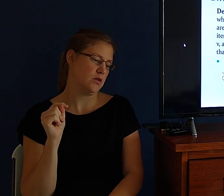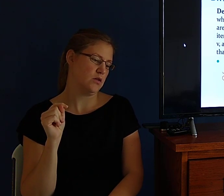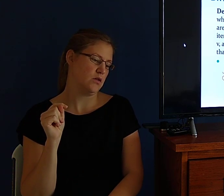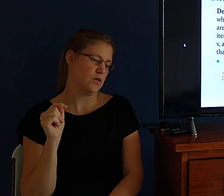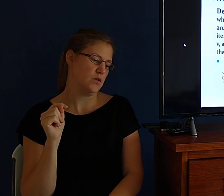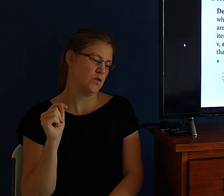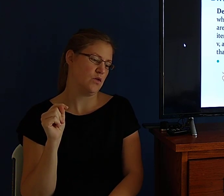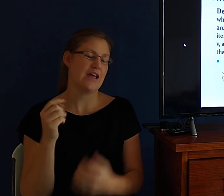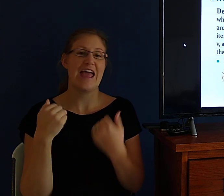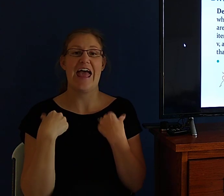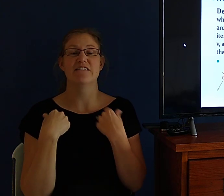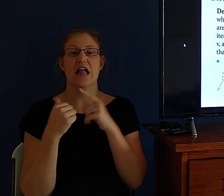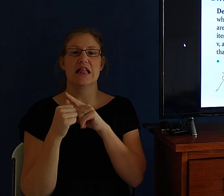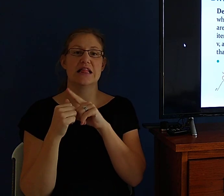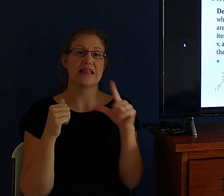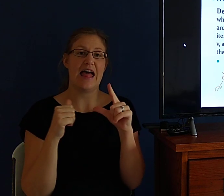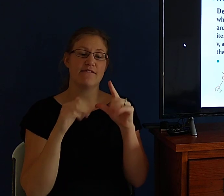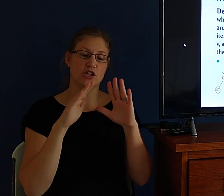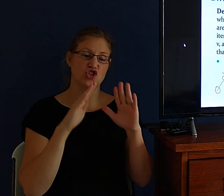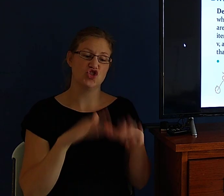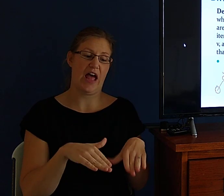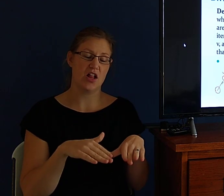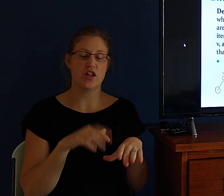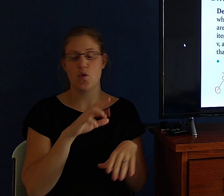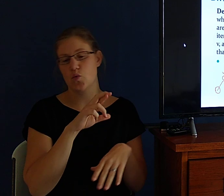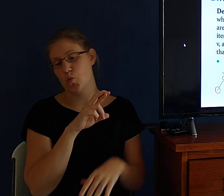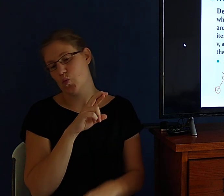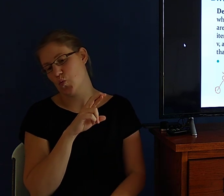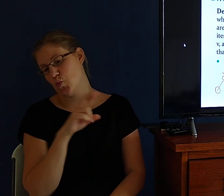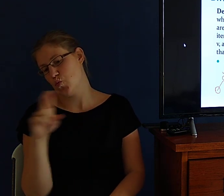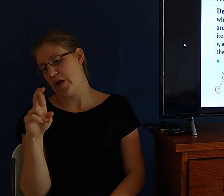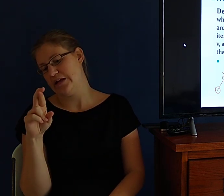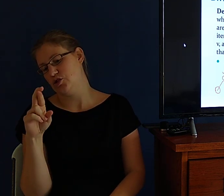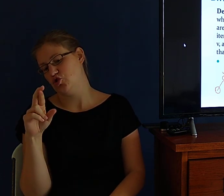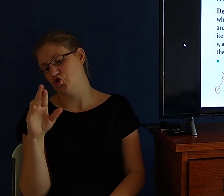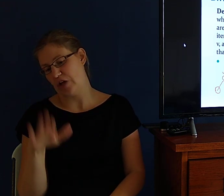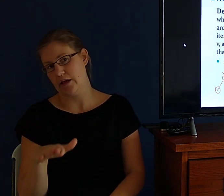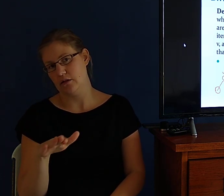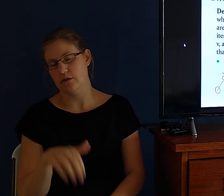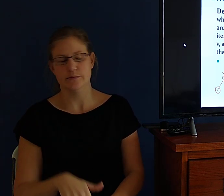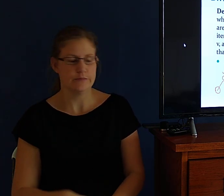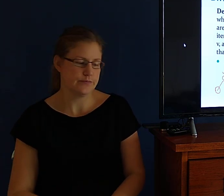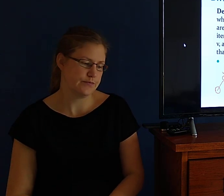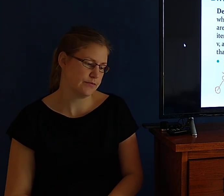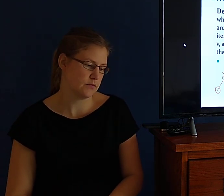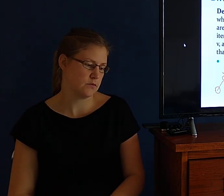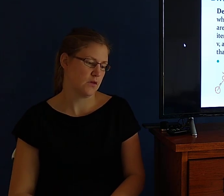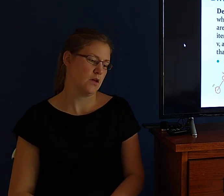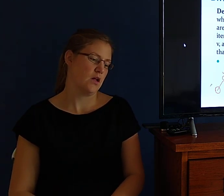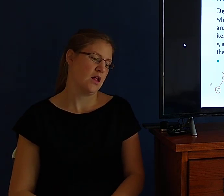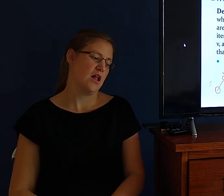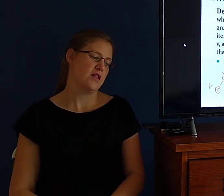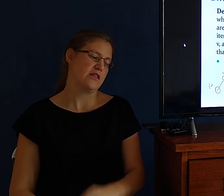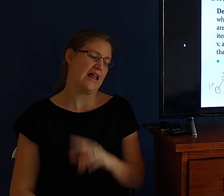left child and we have right child. the left child always